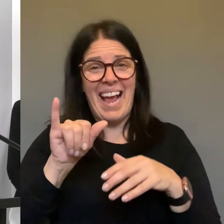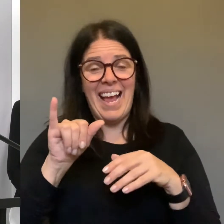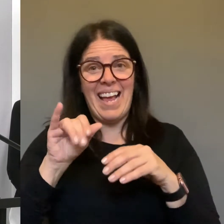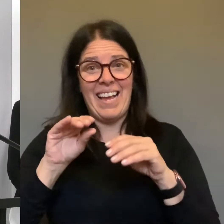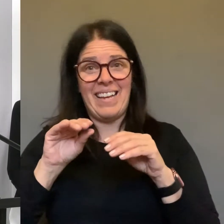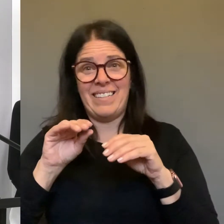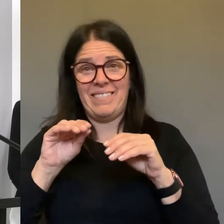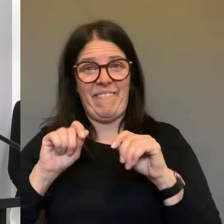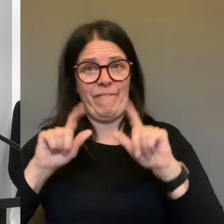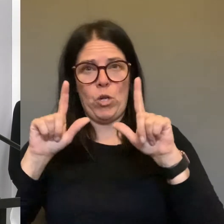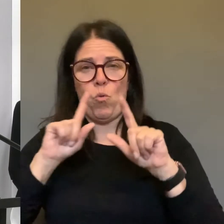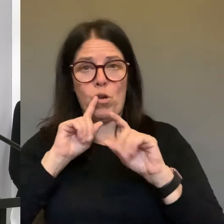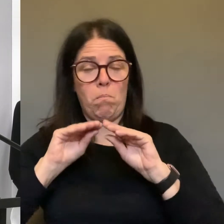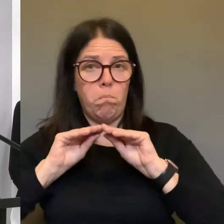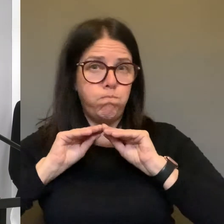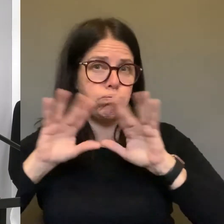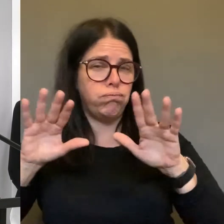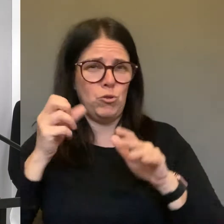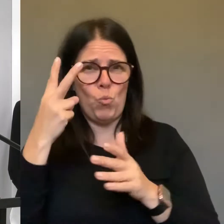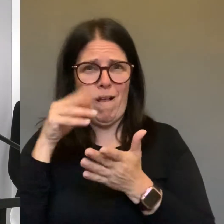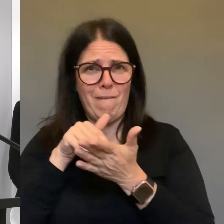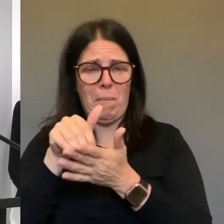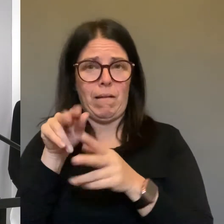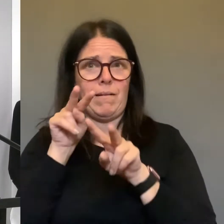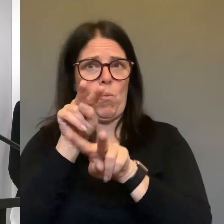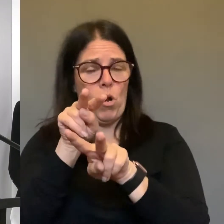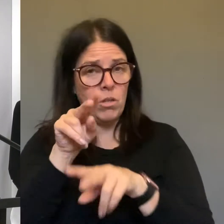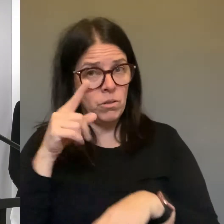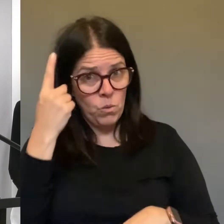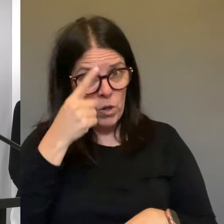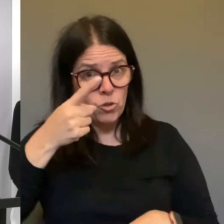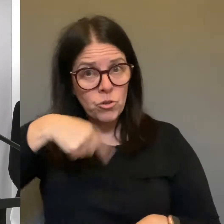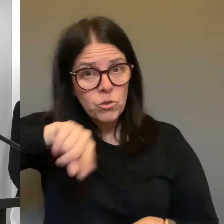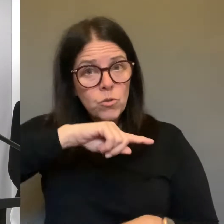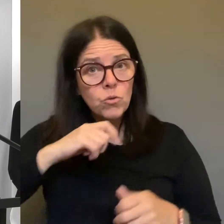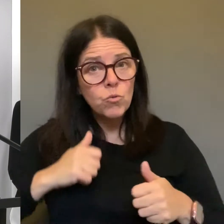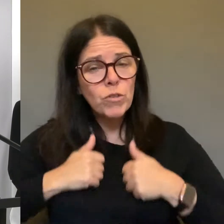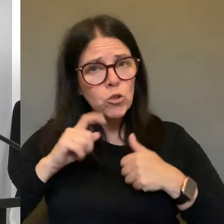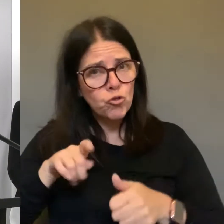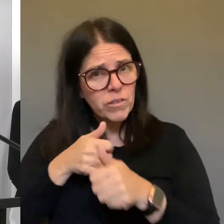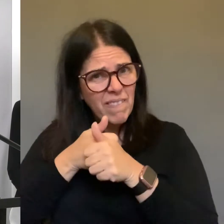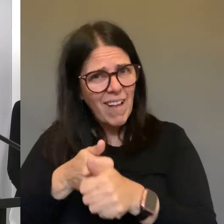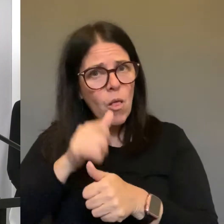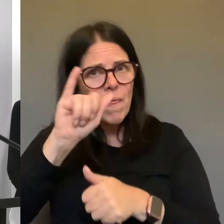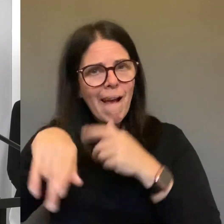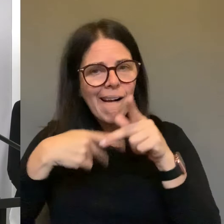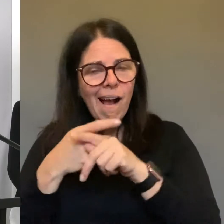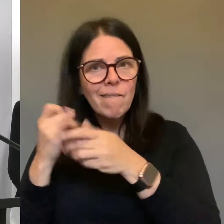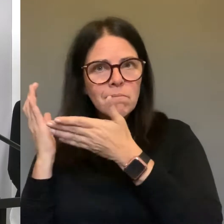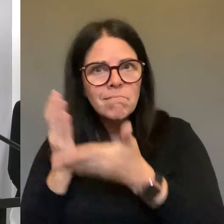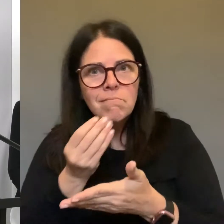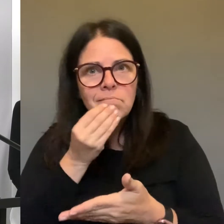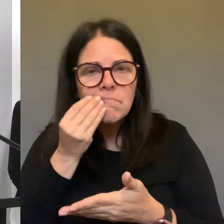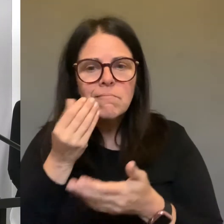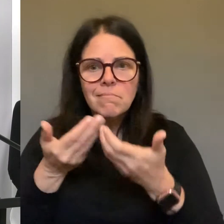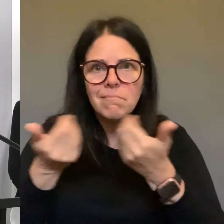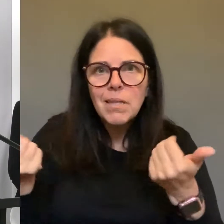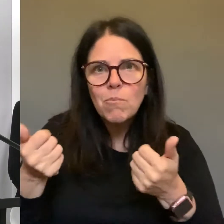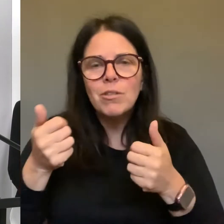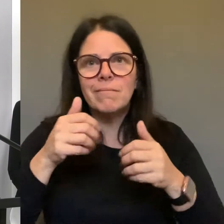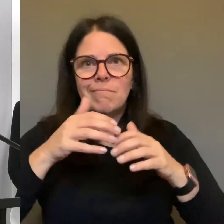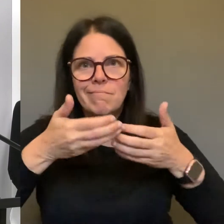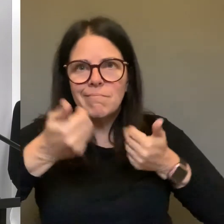something that Winter Essex residents should be adopting? Well, we have research, scientific research,